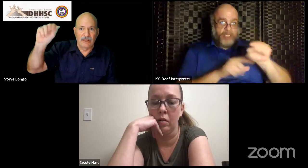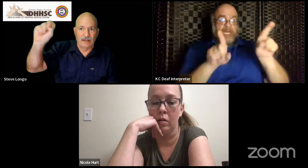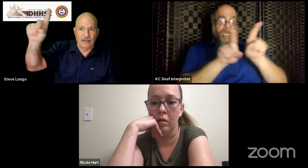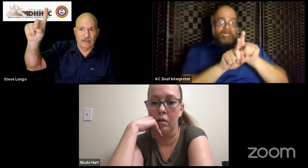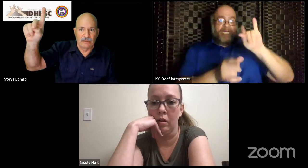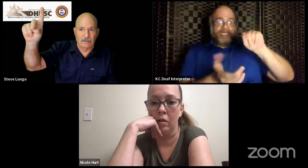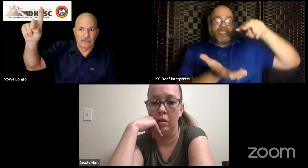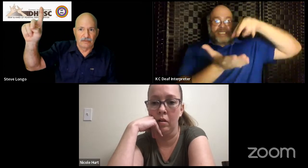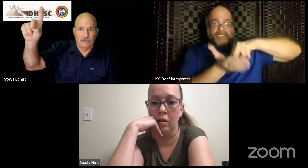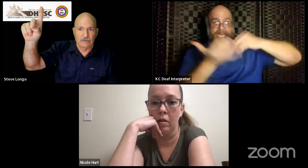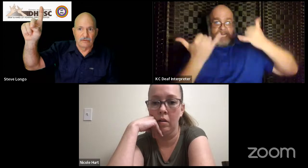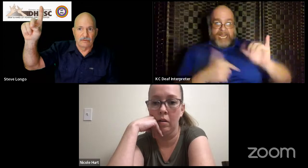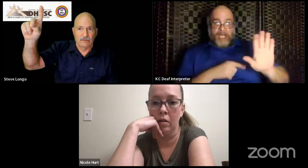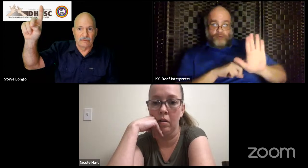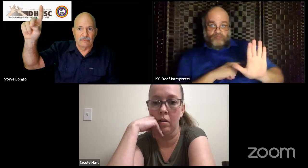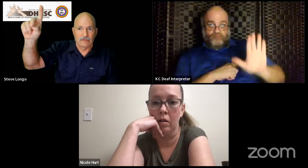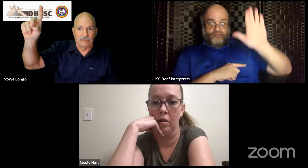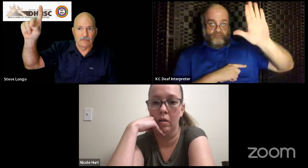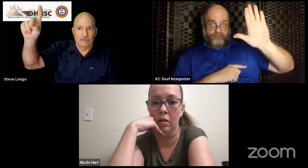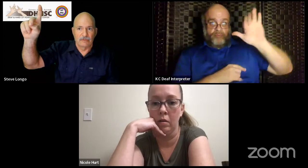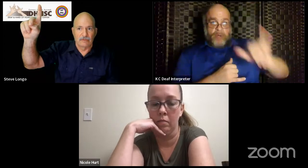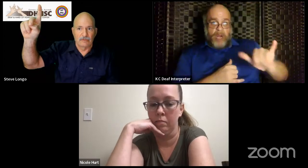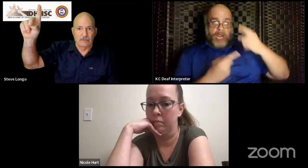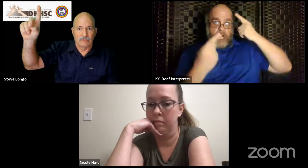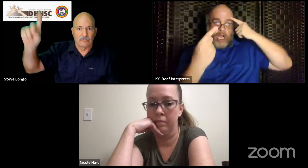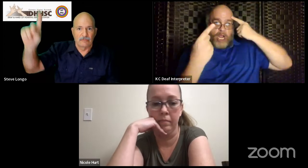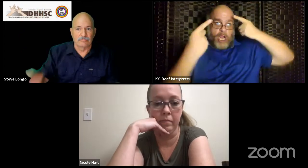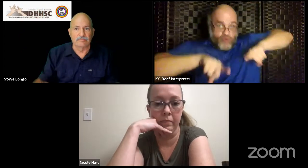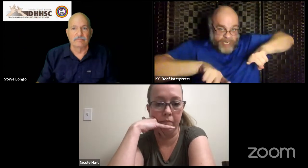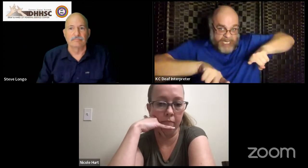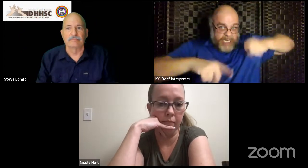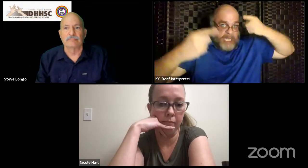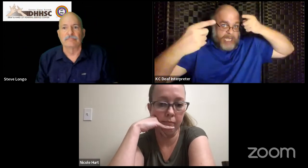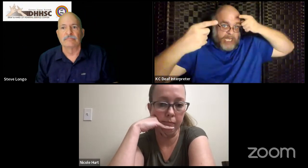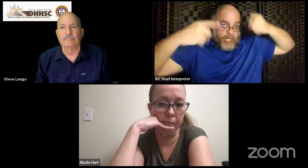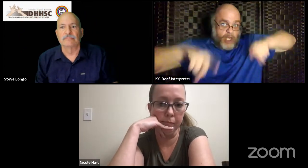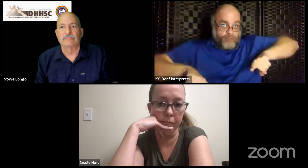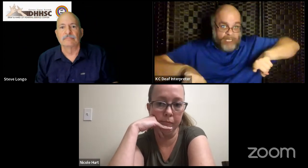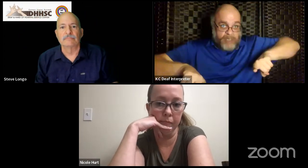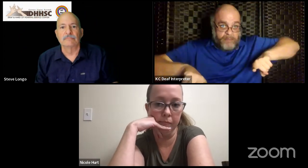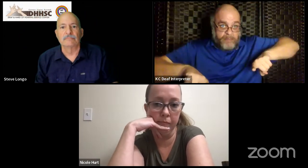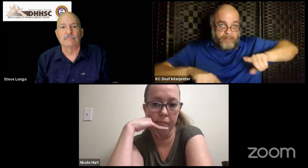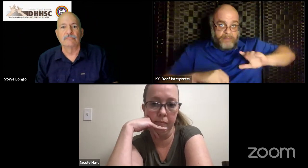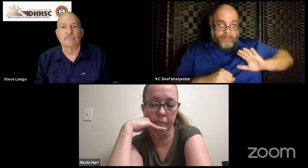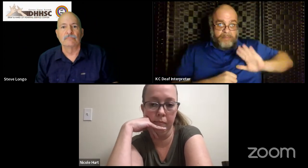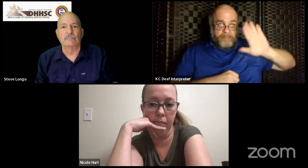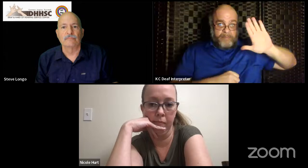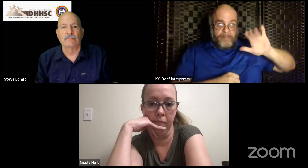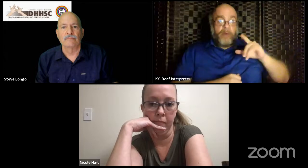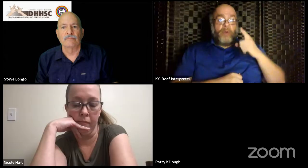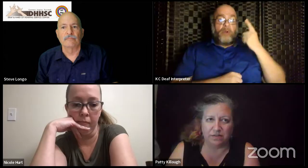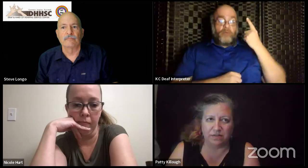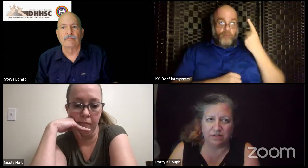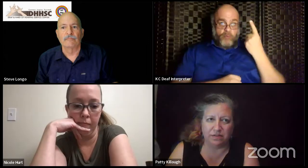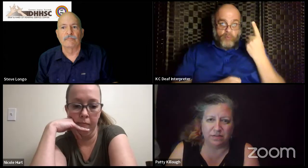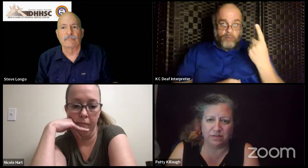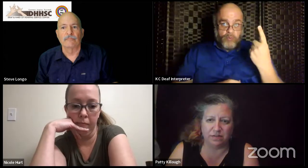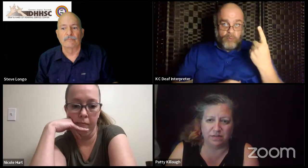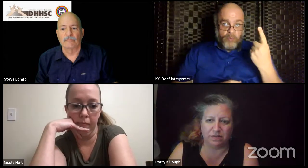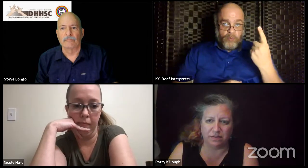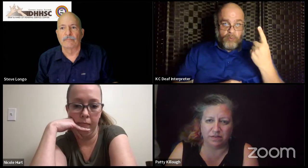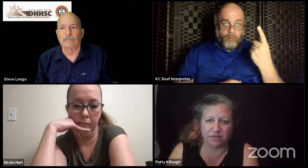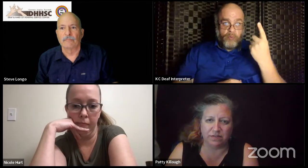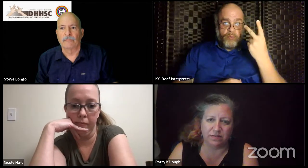So who wants to recognize the bylaws as they stand now? Please raise your hand in support who is agreeing with this motion. Who is